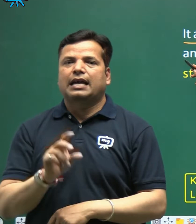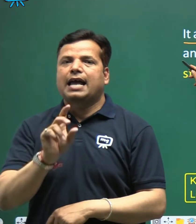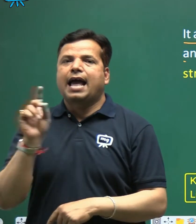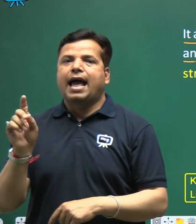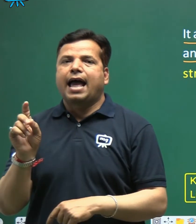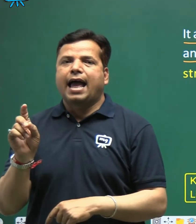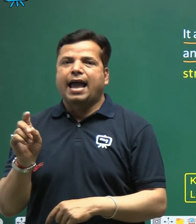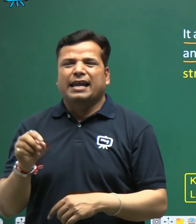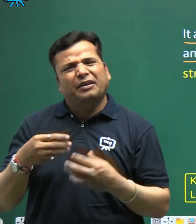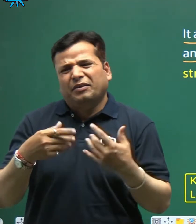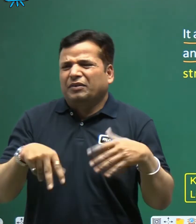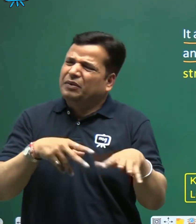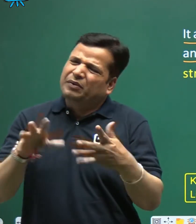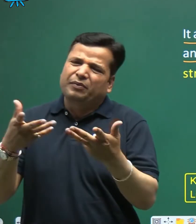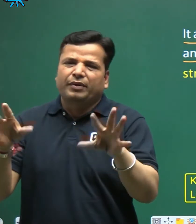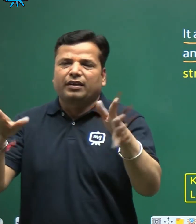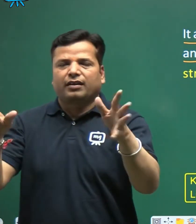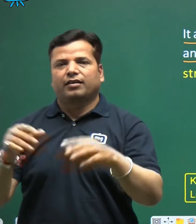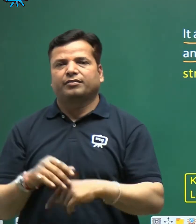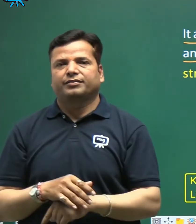and listlessly